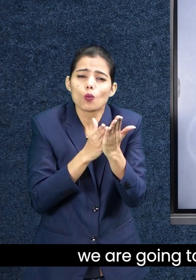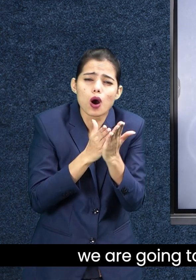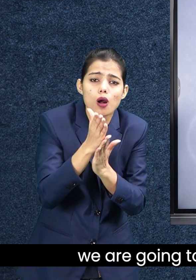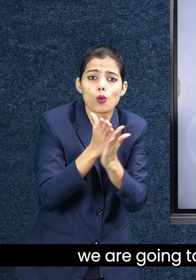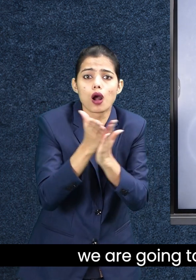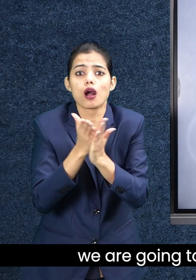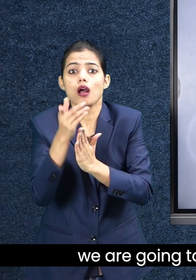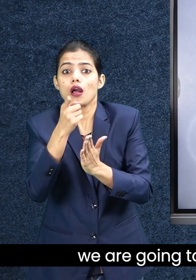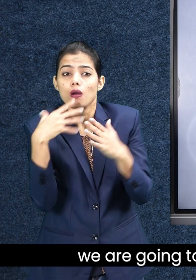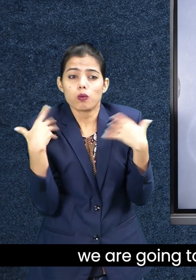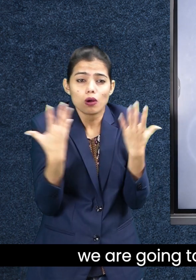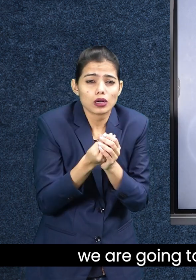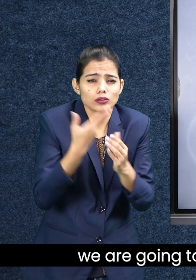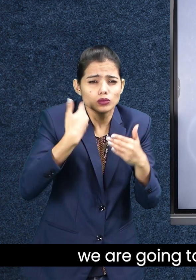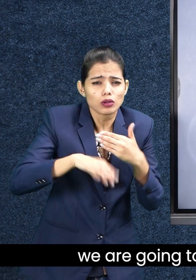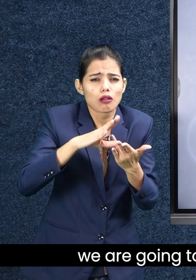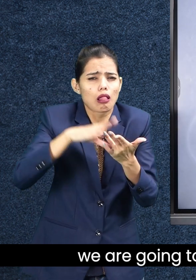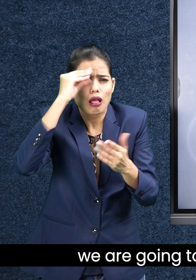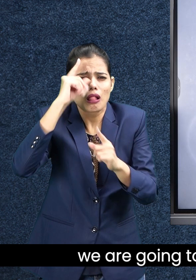the midpoint of a line segment.